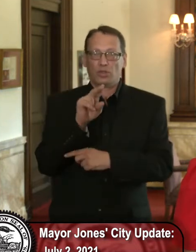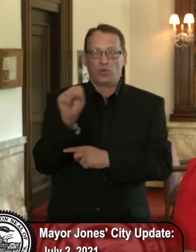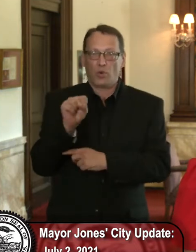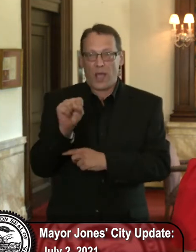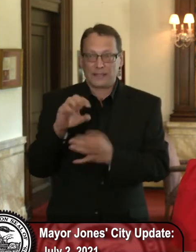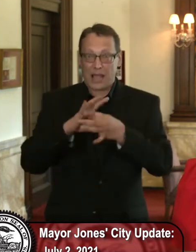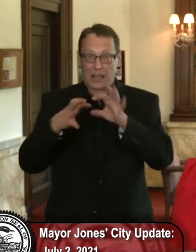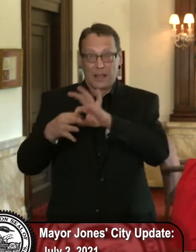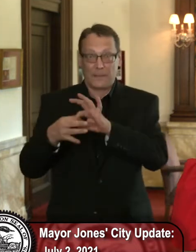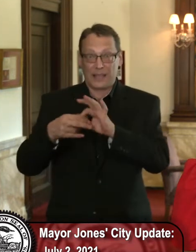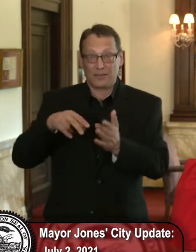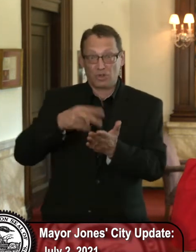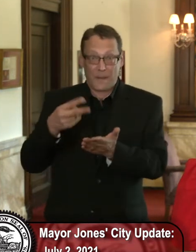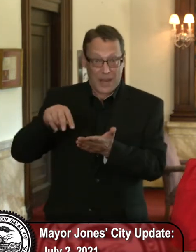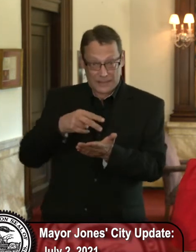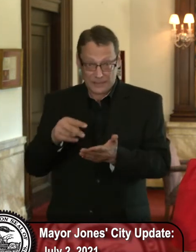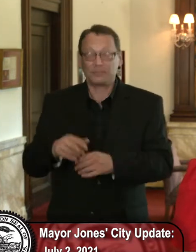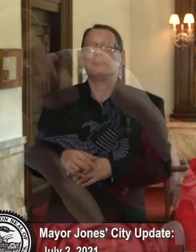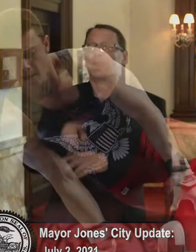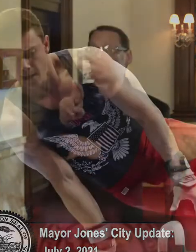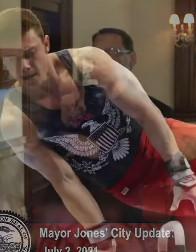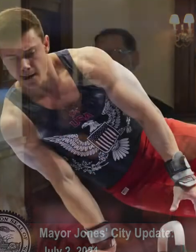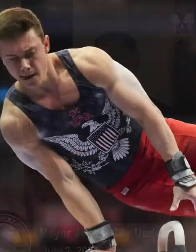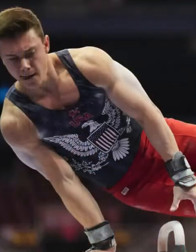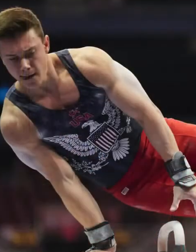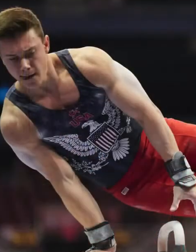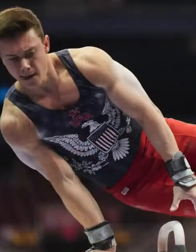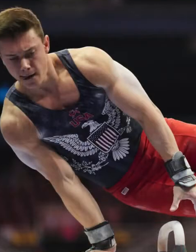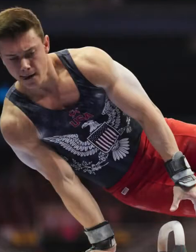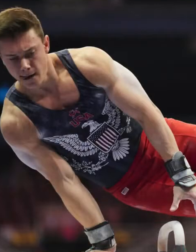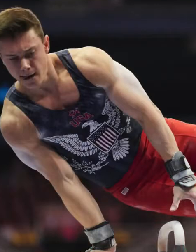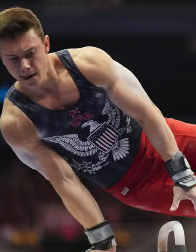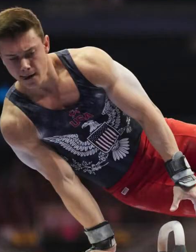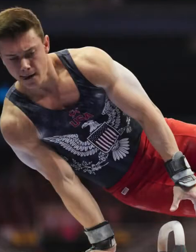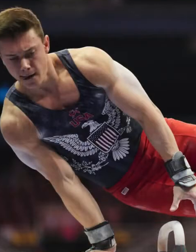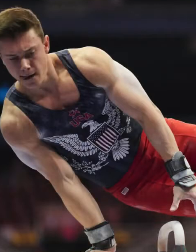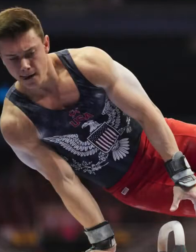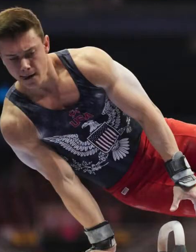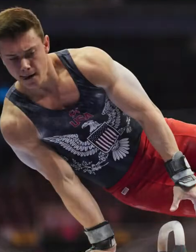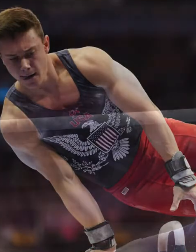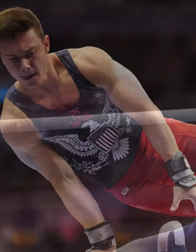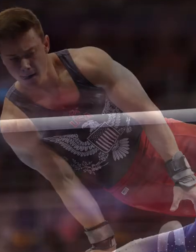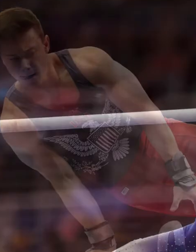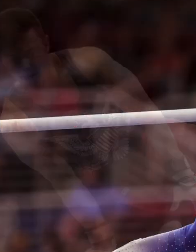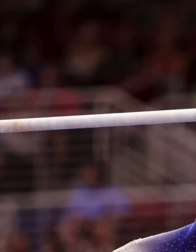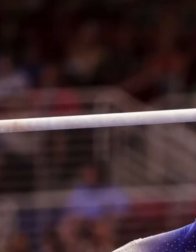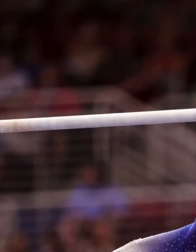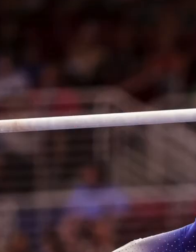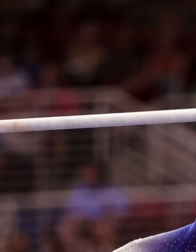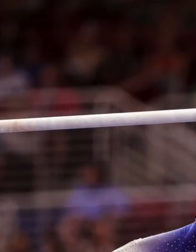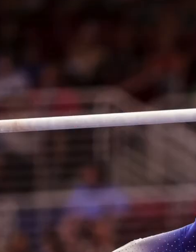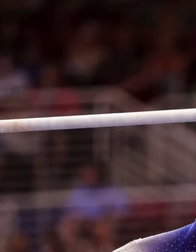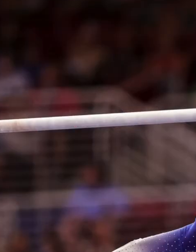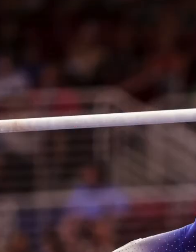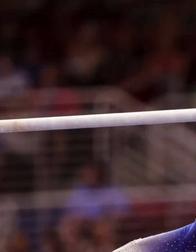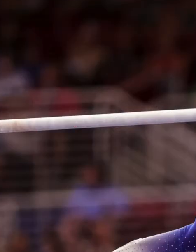Olympic gymnasts. The U.S. Olympics held their gymnastics trials in St. Louis this year, and our city showed up and